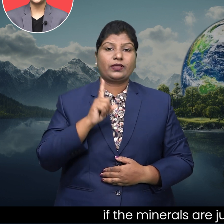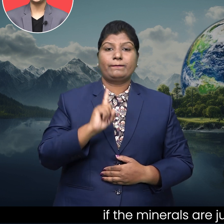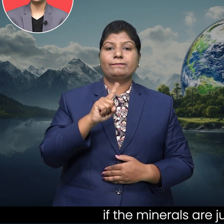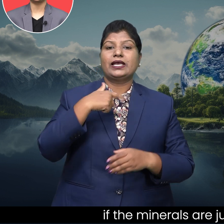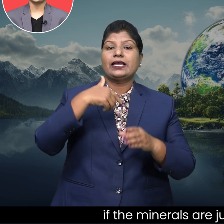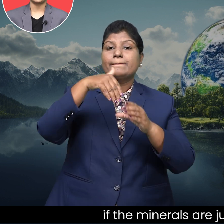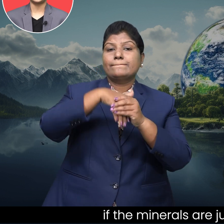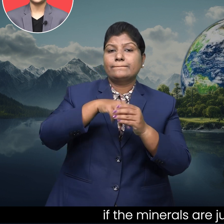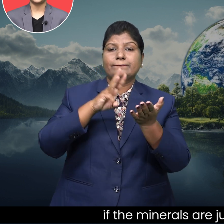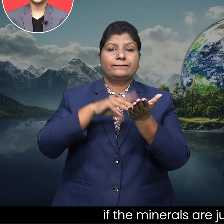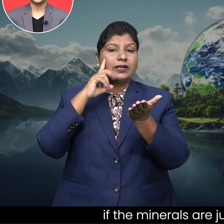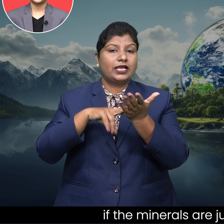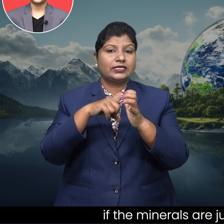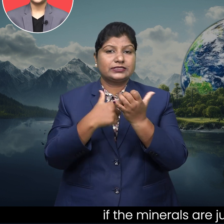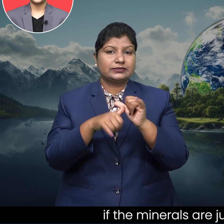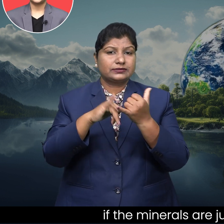up in used rocks.